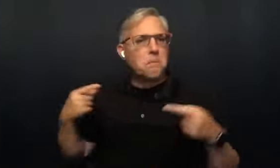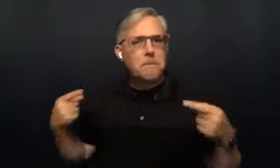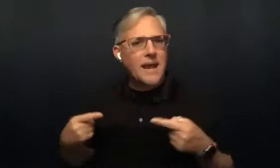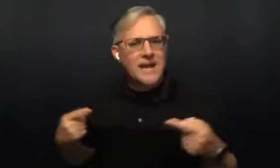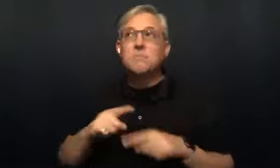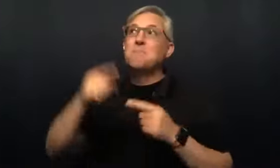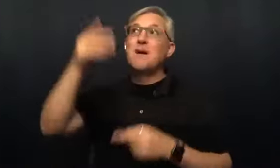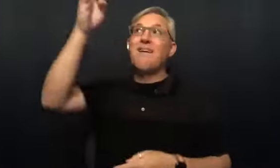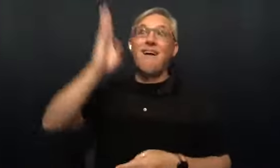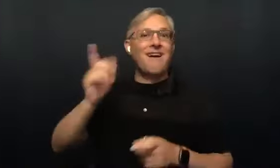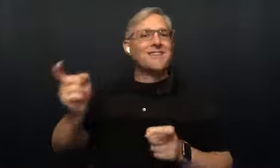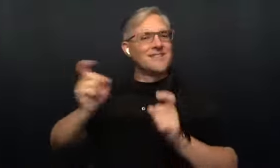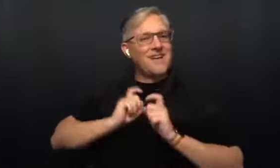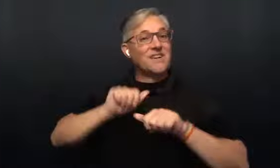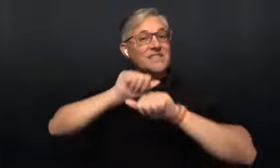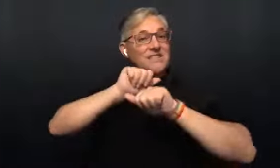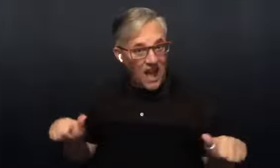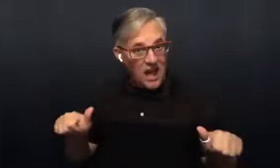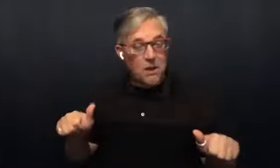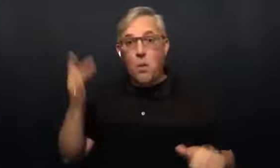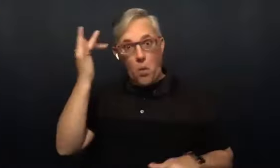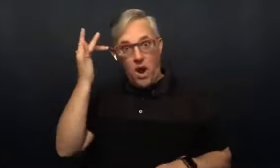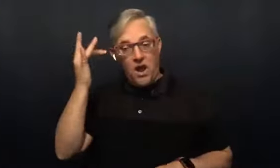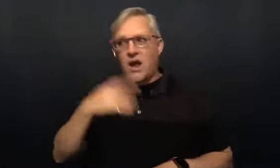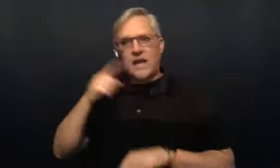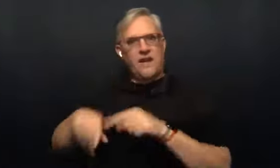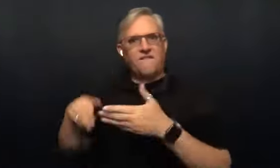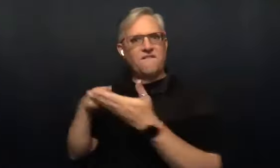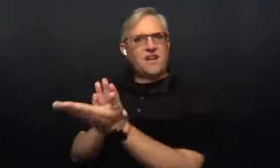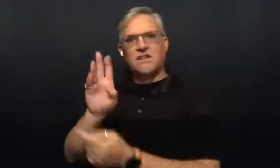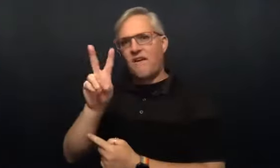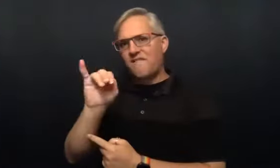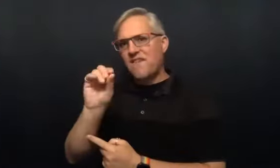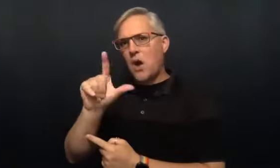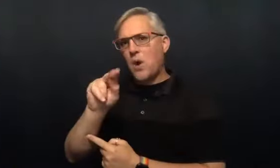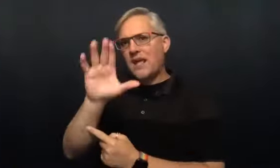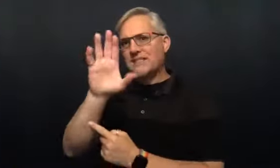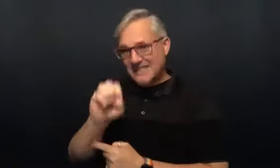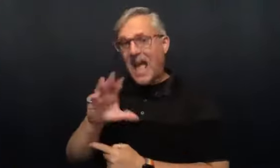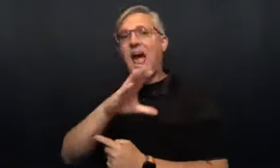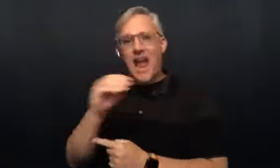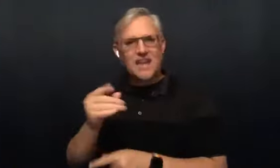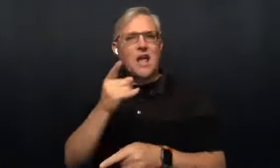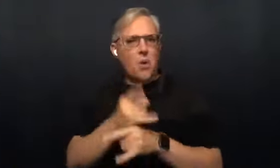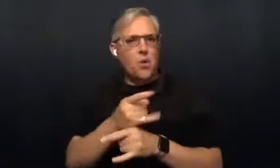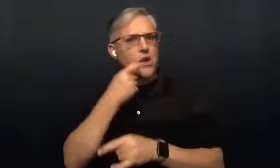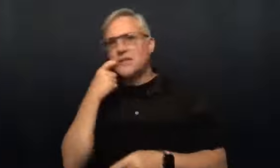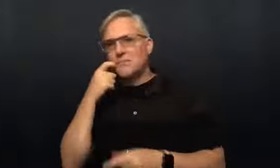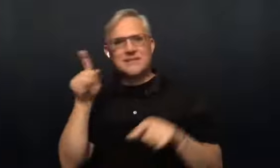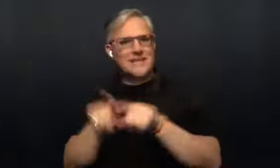of denial because I couldn't have faced the violence and active alcoholism at the same time. And that came in subsequent years. In fact, the